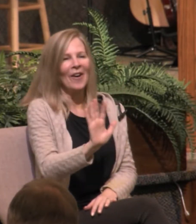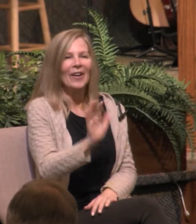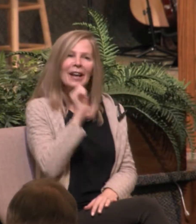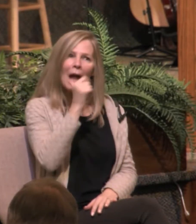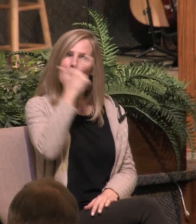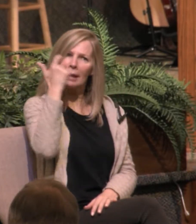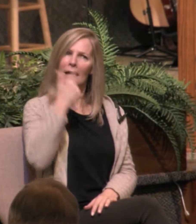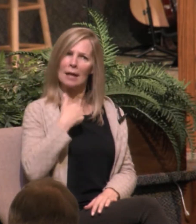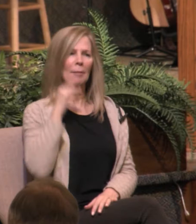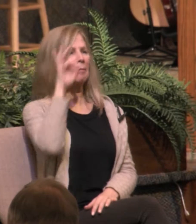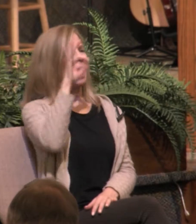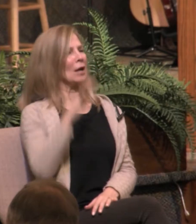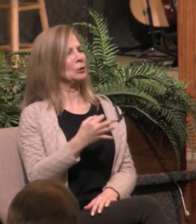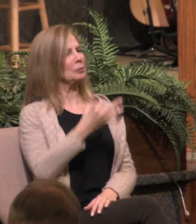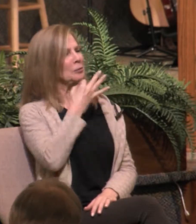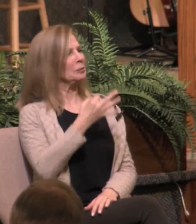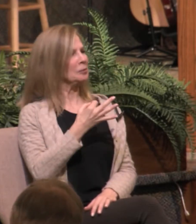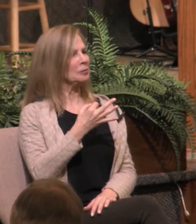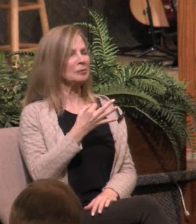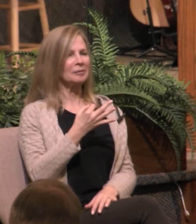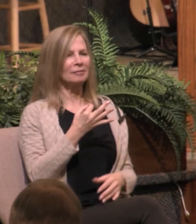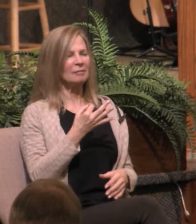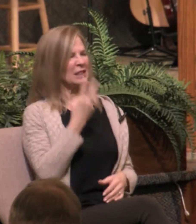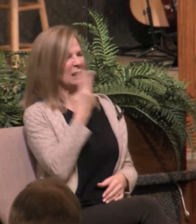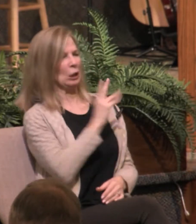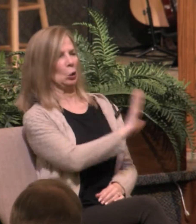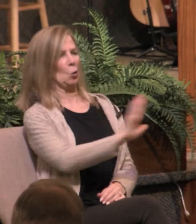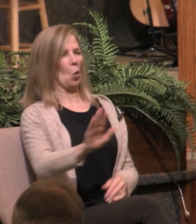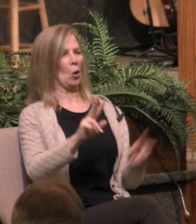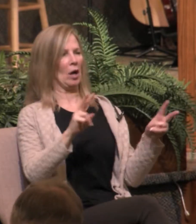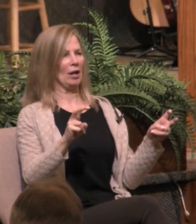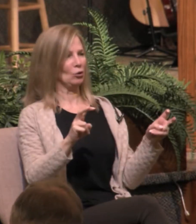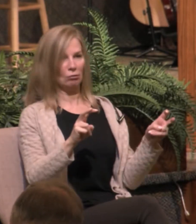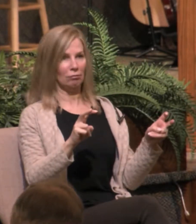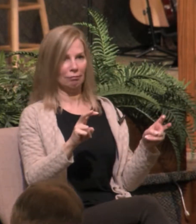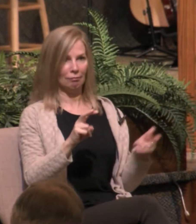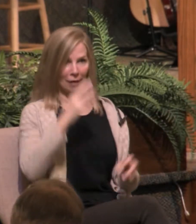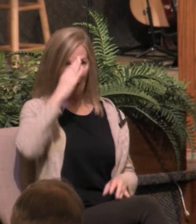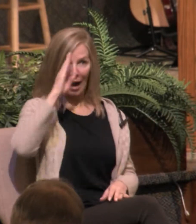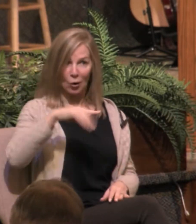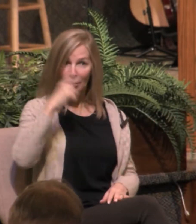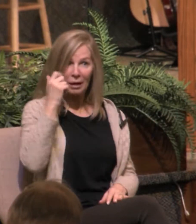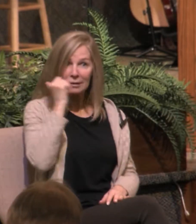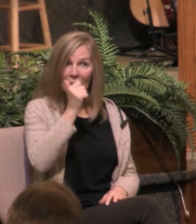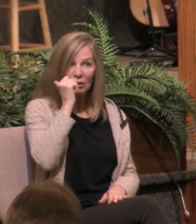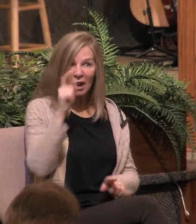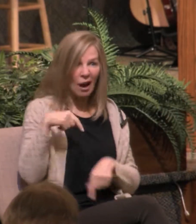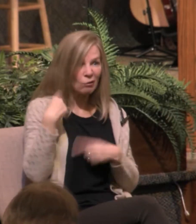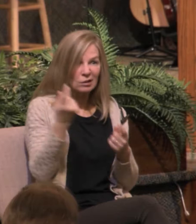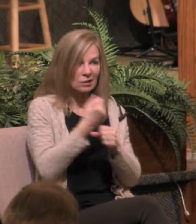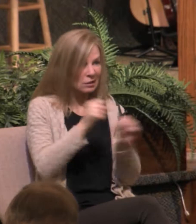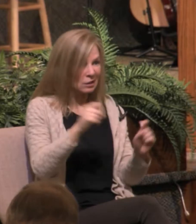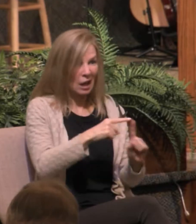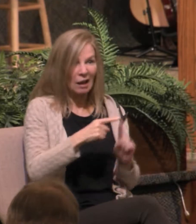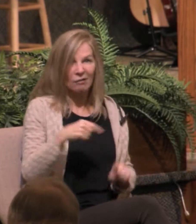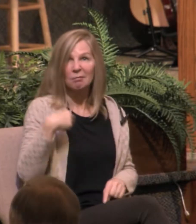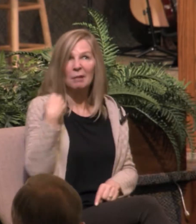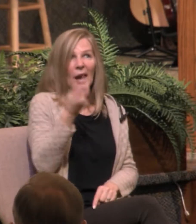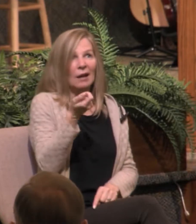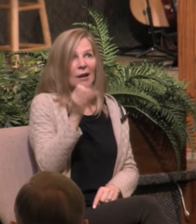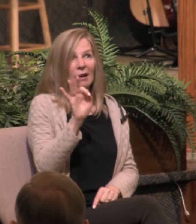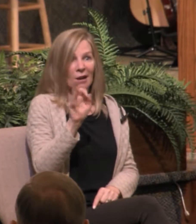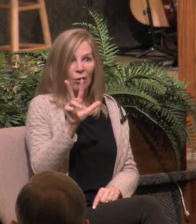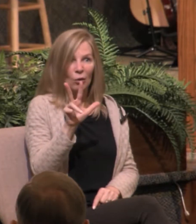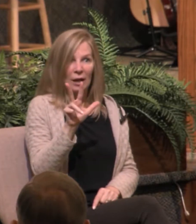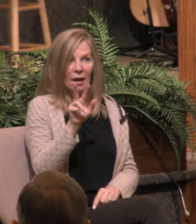not because I'm a pastor here dealing with some of these issues. I know this because every day since I was saved in 1993, I look in the